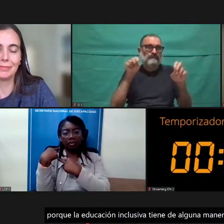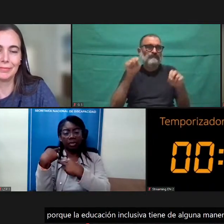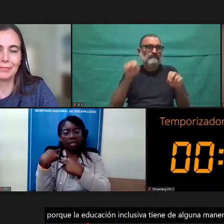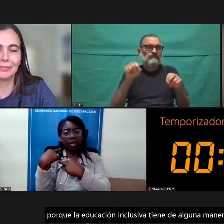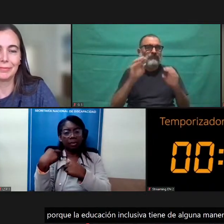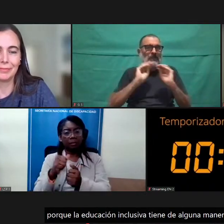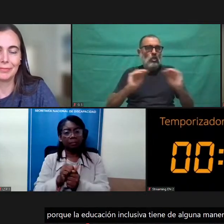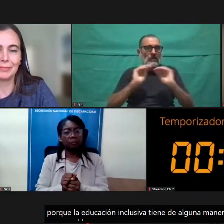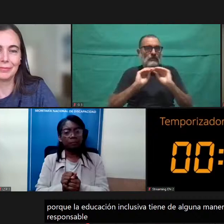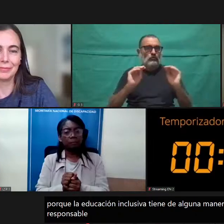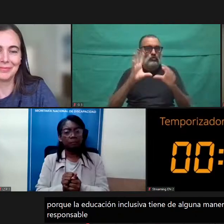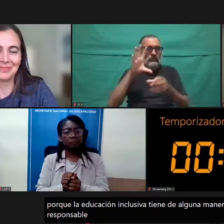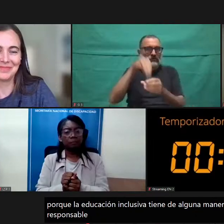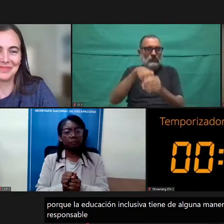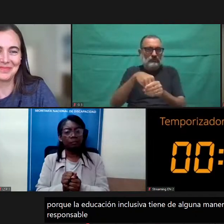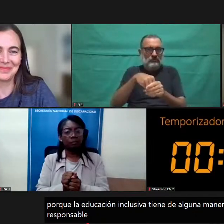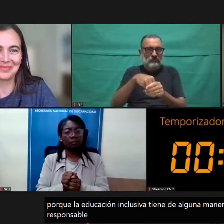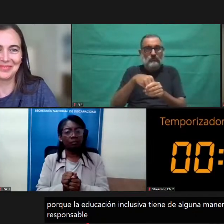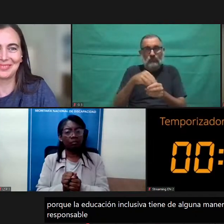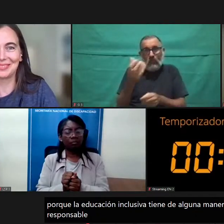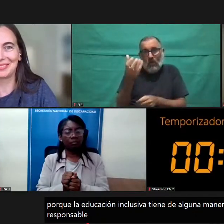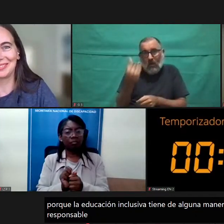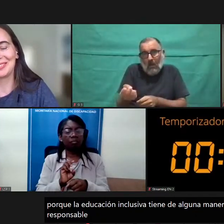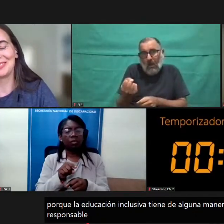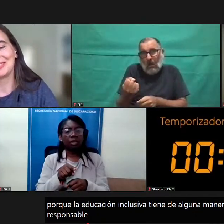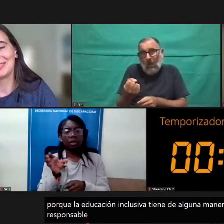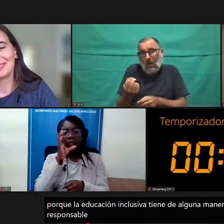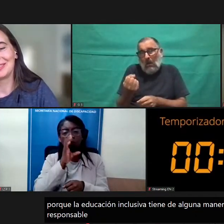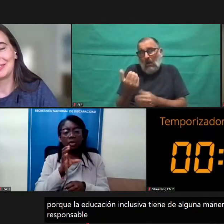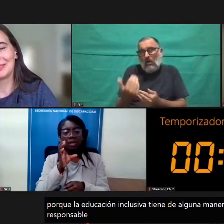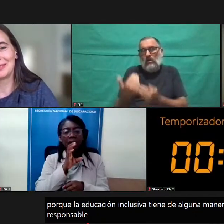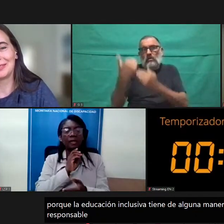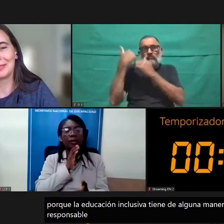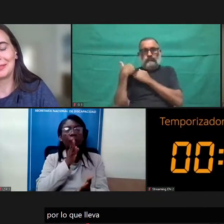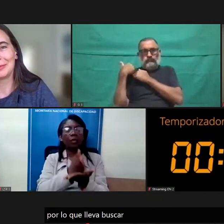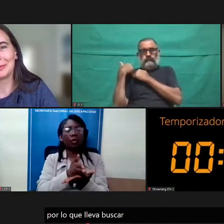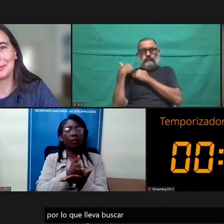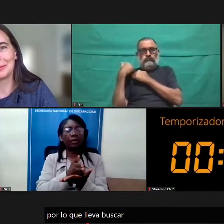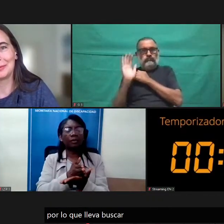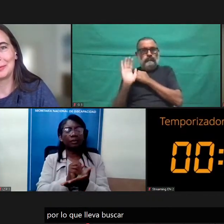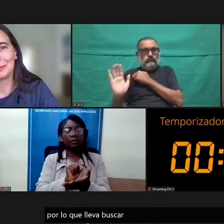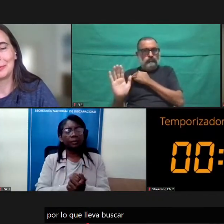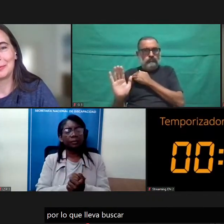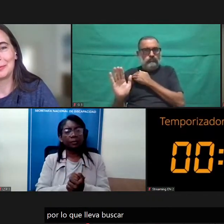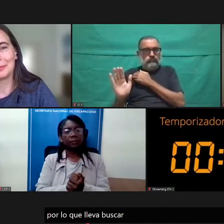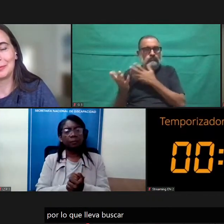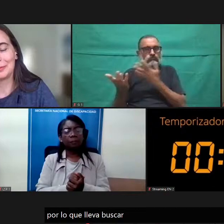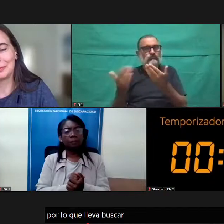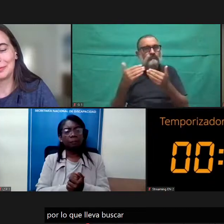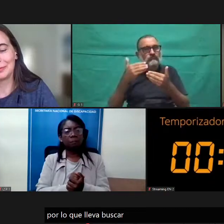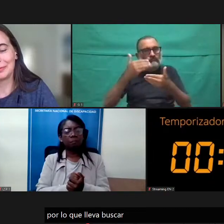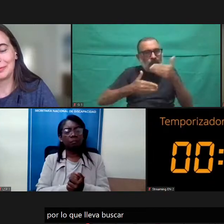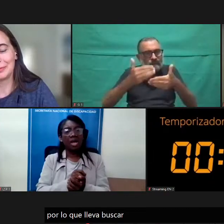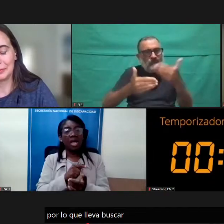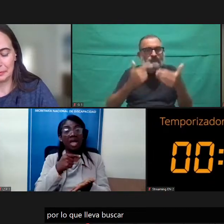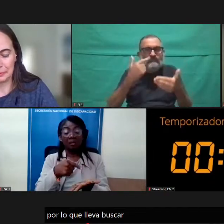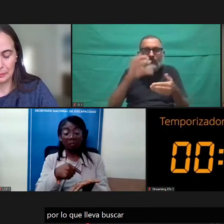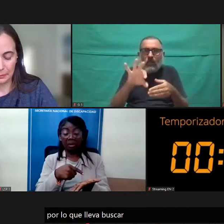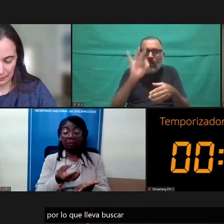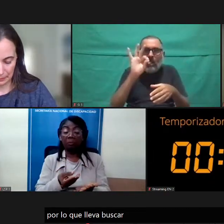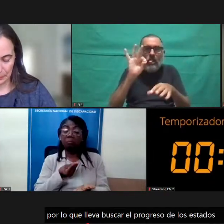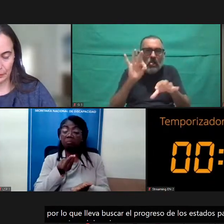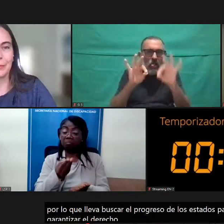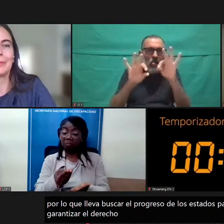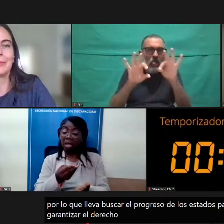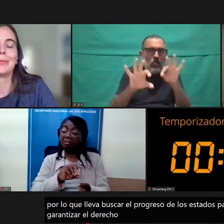has people responsible for that so she is going to look for commitments among the states